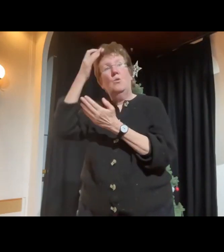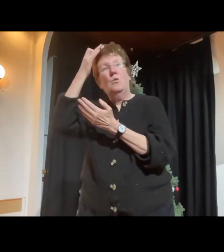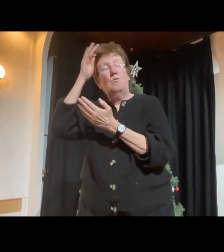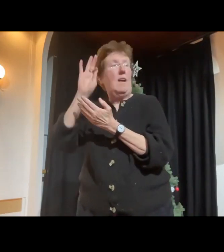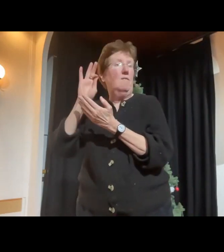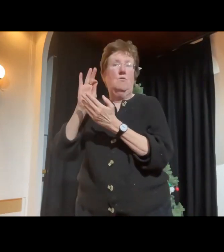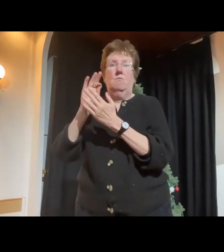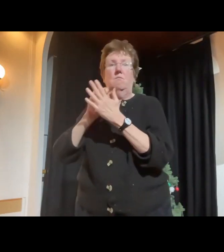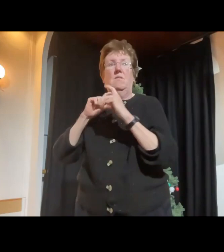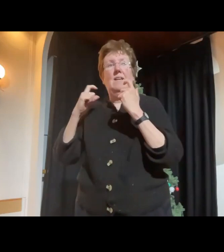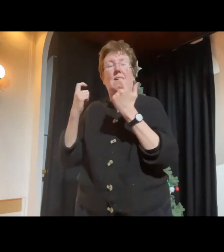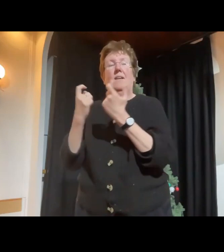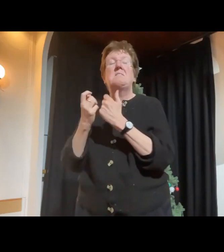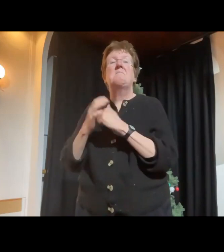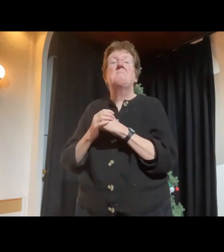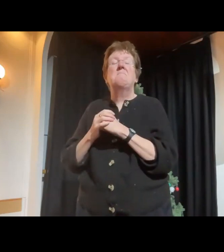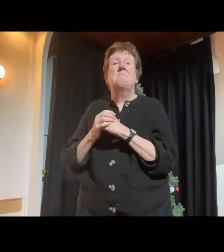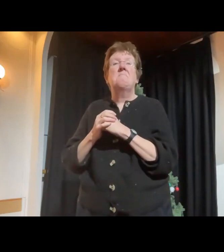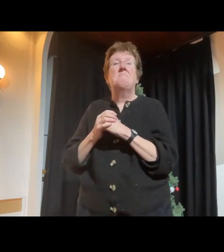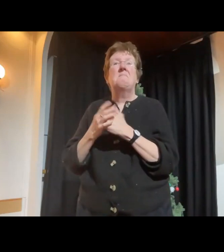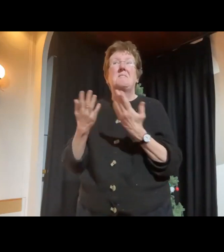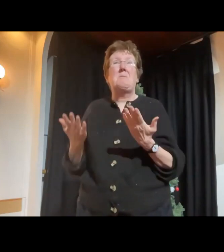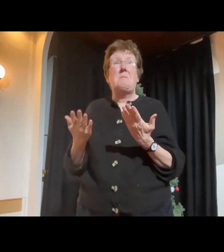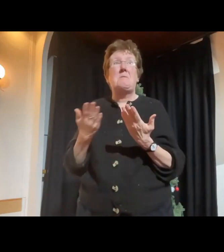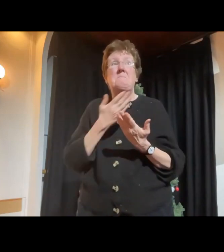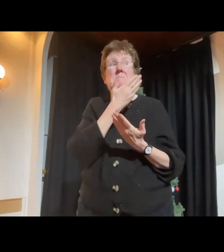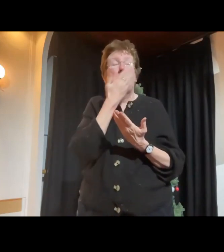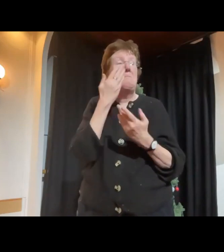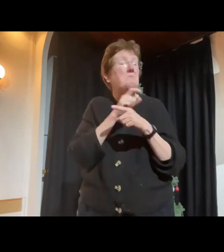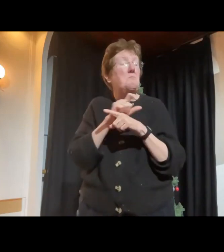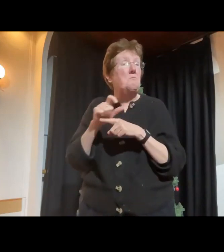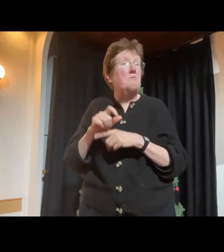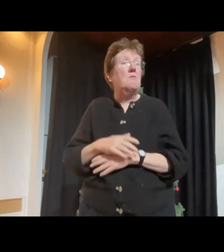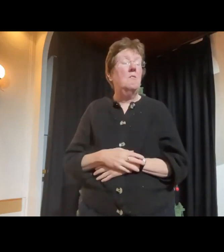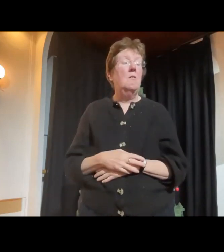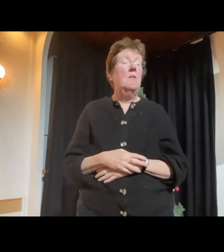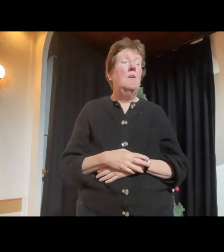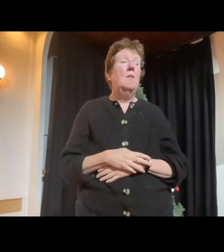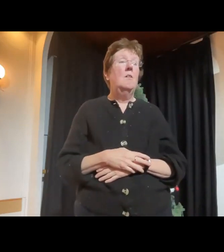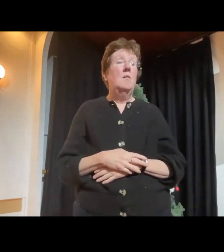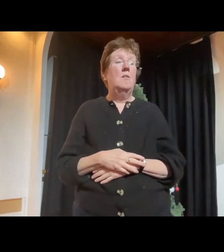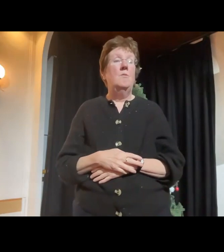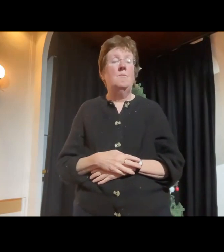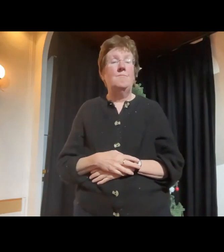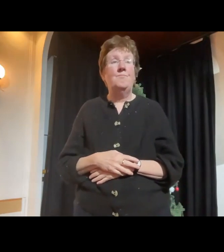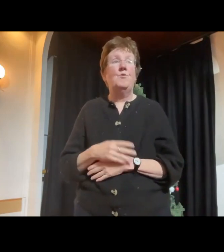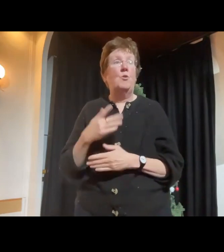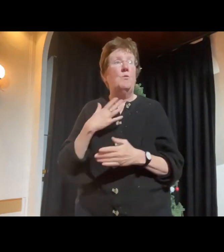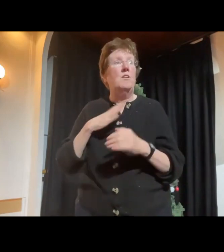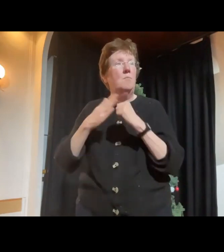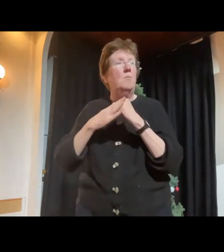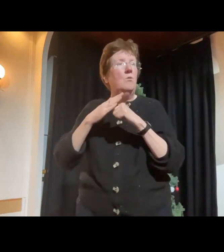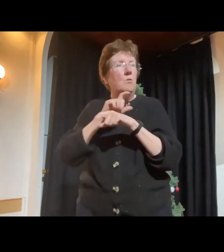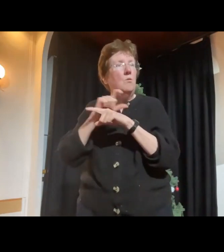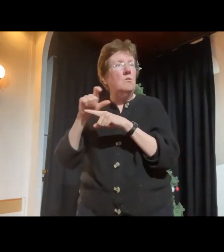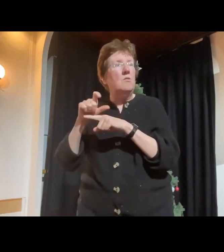a community centre or work for a council and provide teaching in a classroom, but there might not be courses available for them to